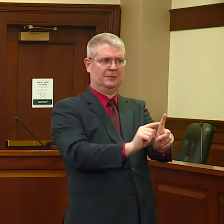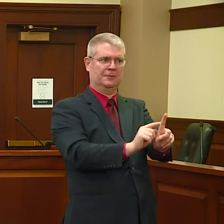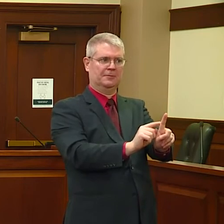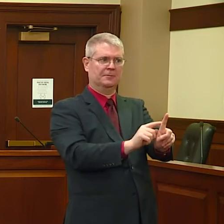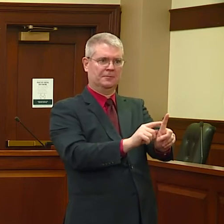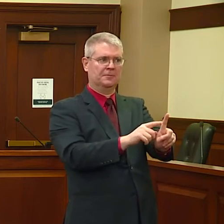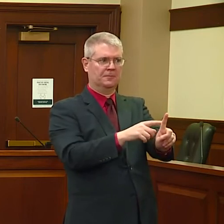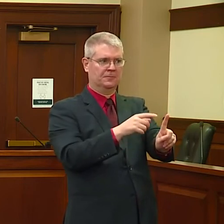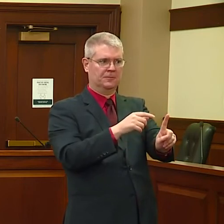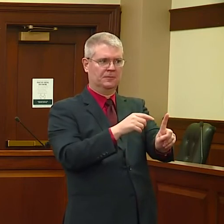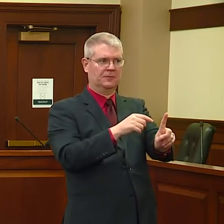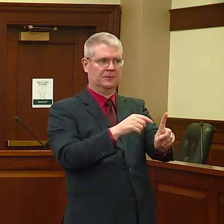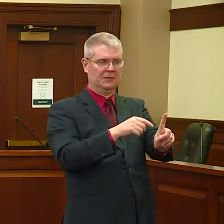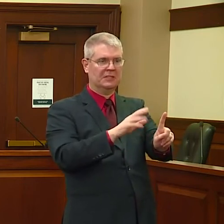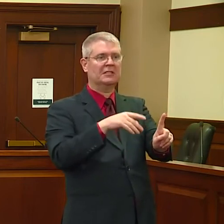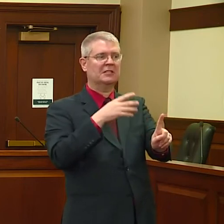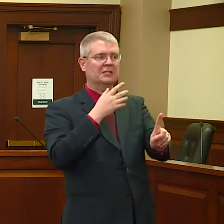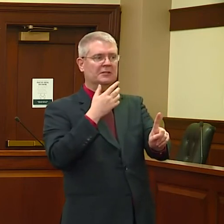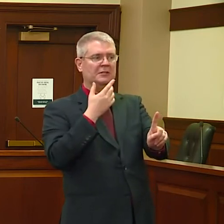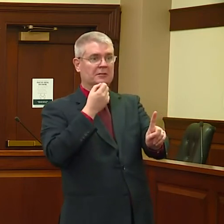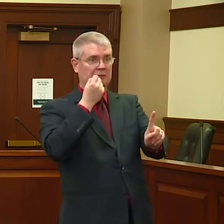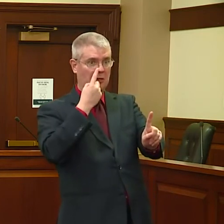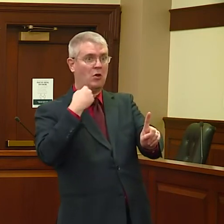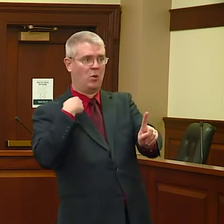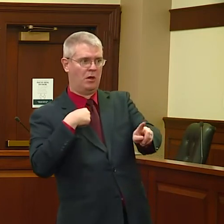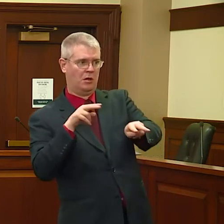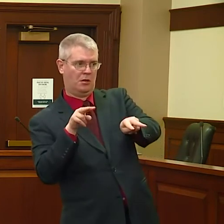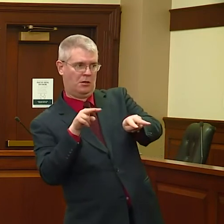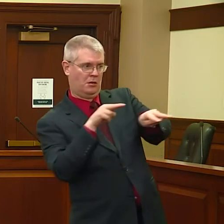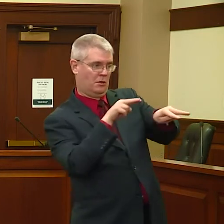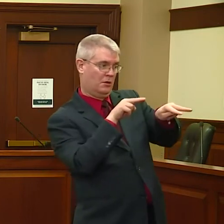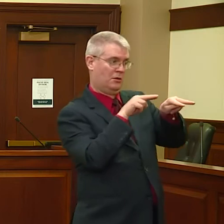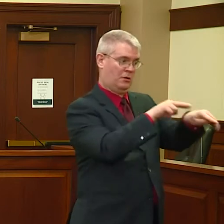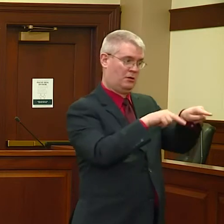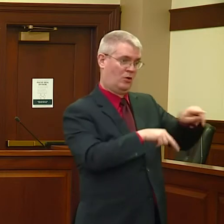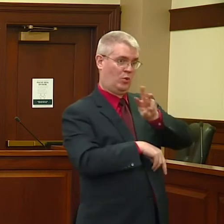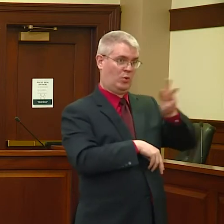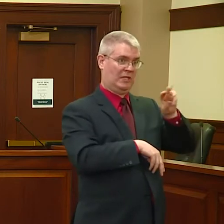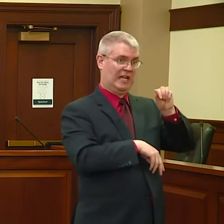PPE, testing, all of those tools to best manage it.